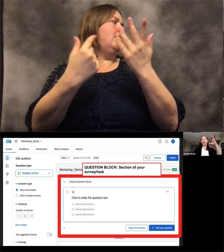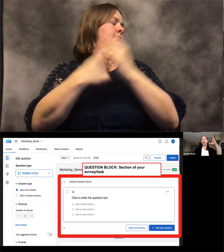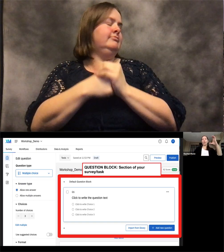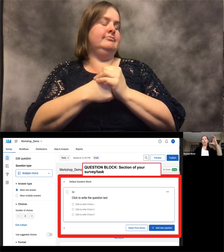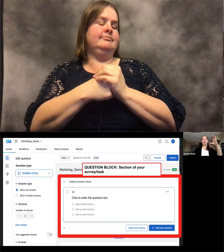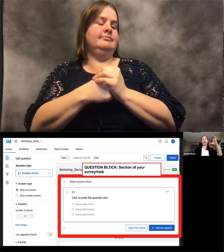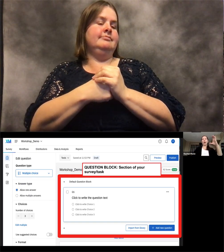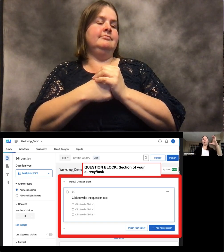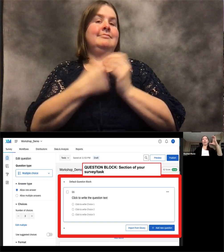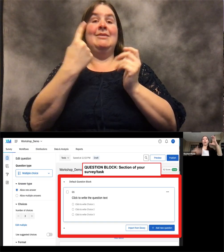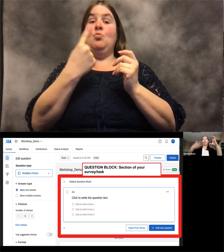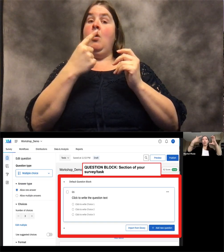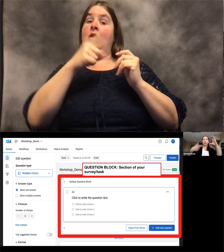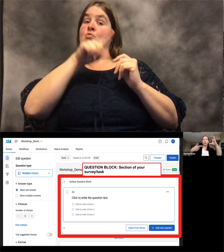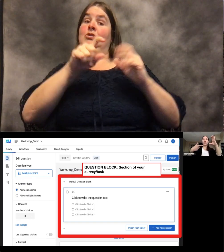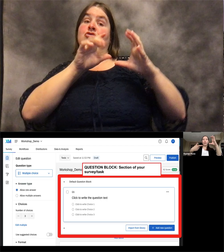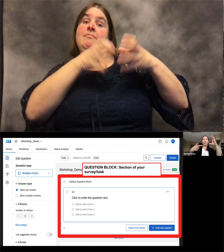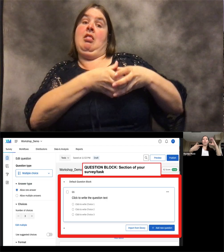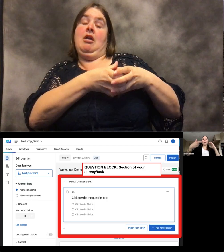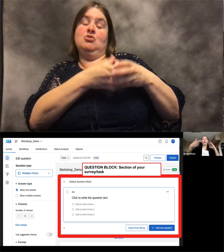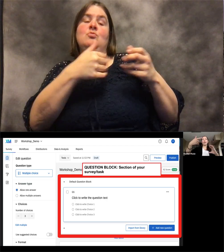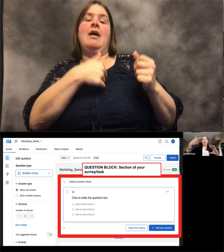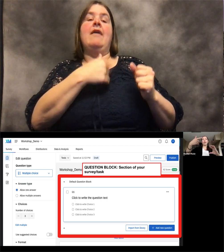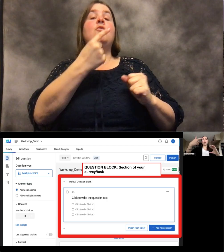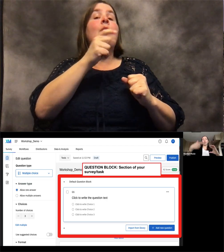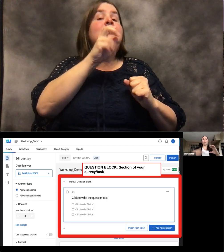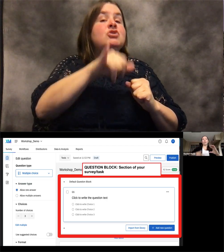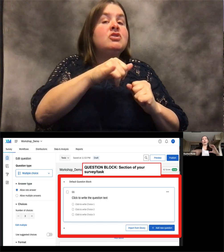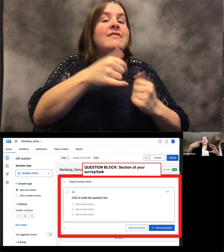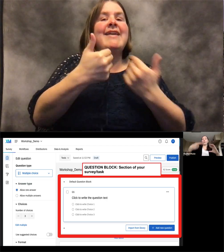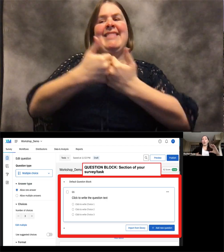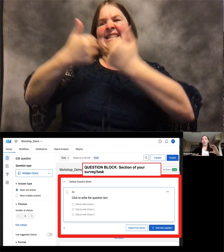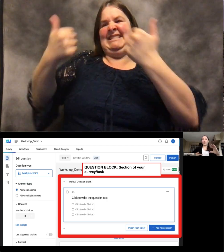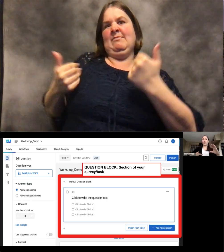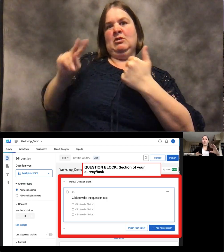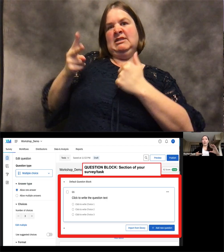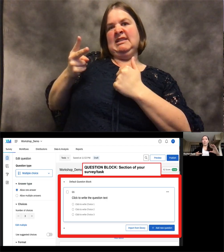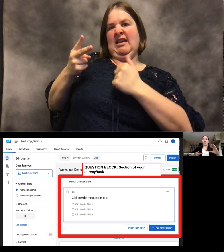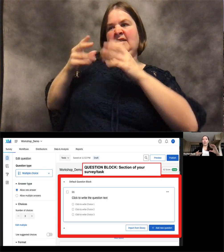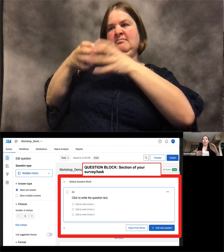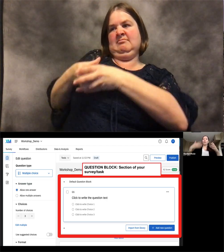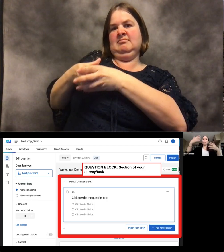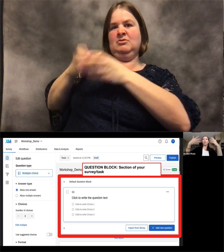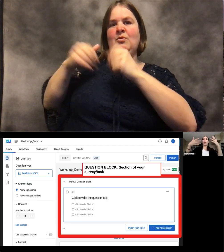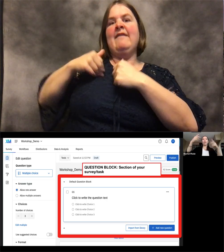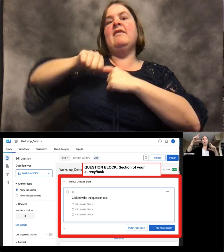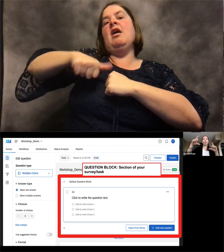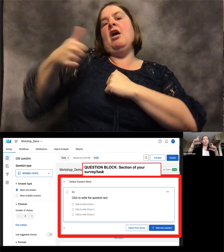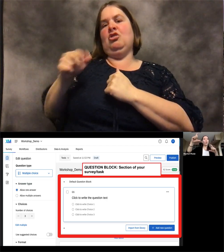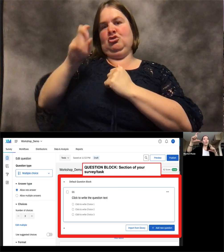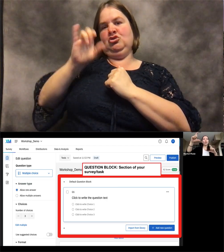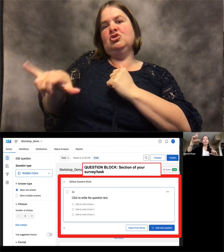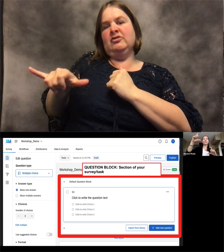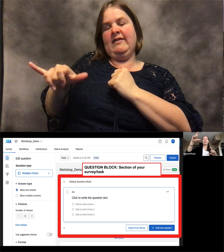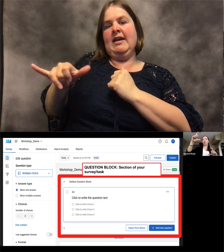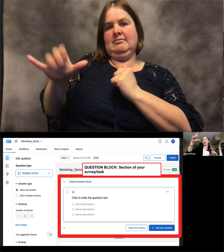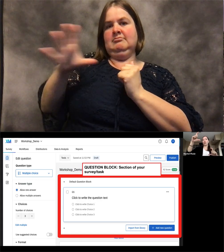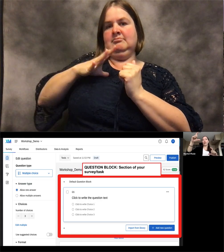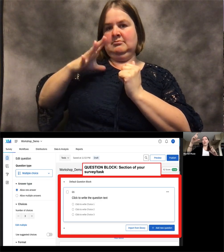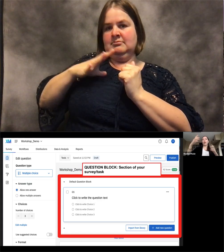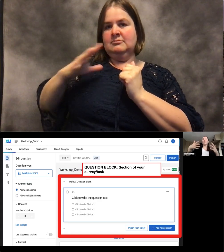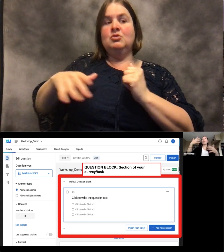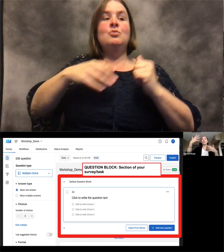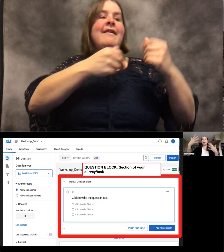in one question block, you have one survey, in another question block, you have another survey. So you may have multiple questions in